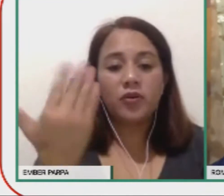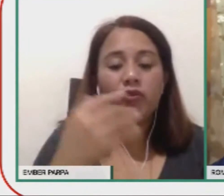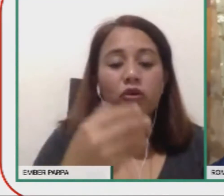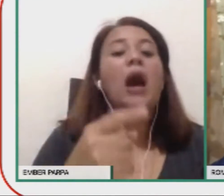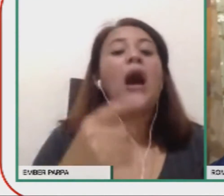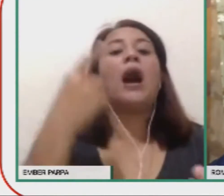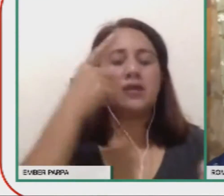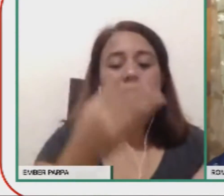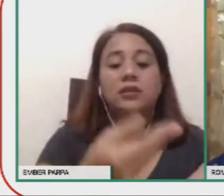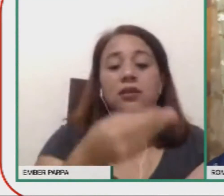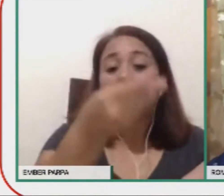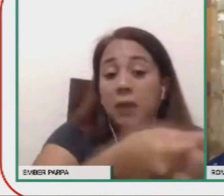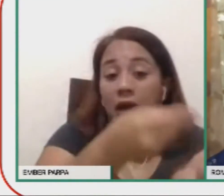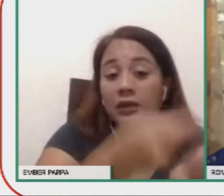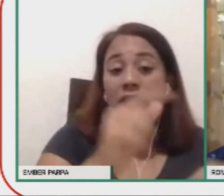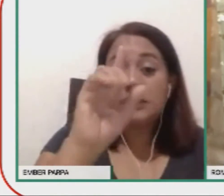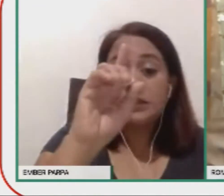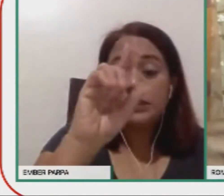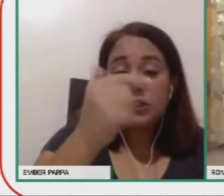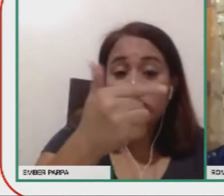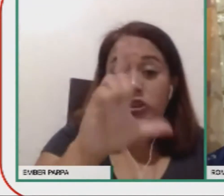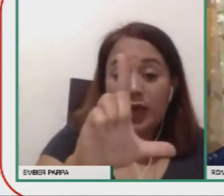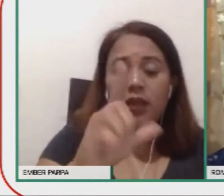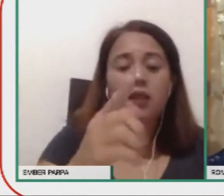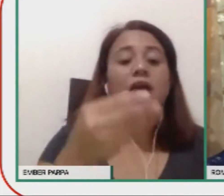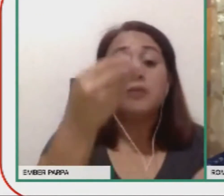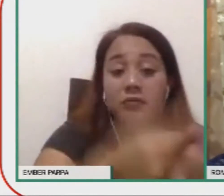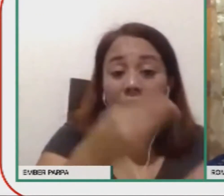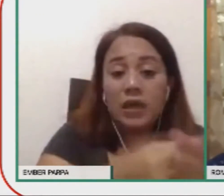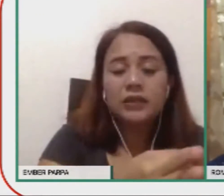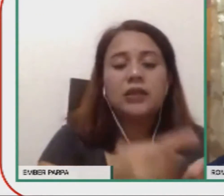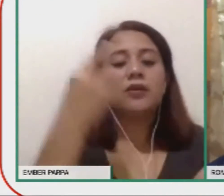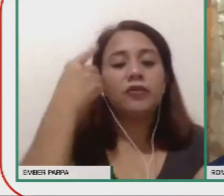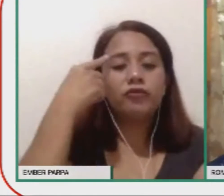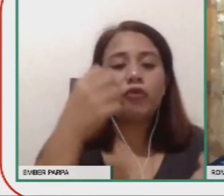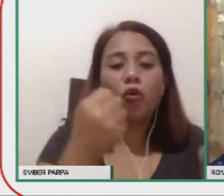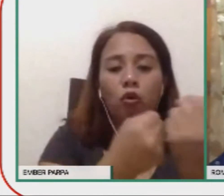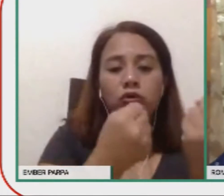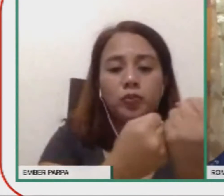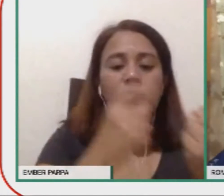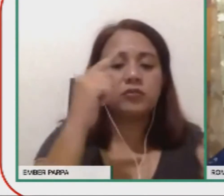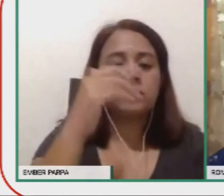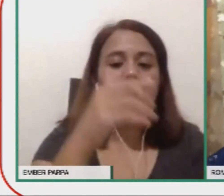dialysis. Yeah, so most of her time was spent doing